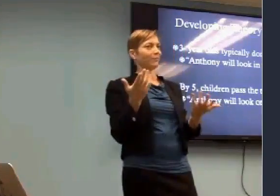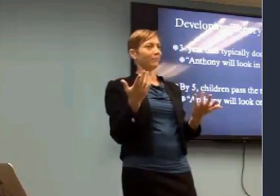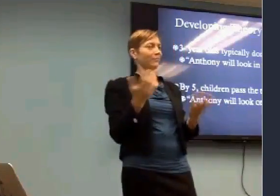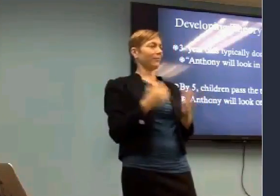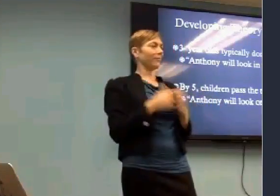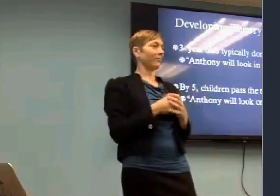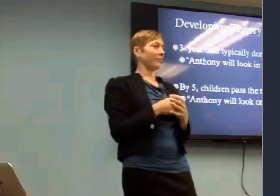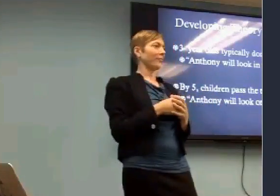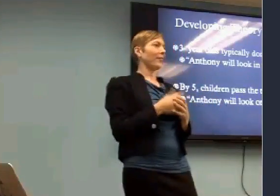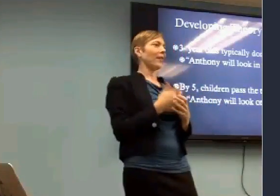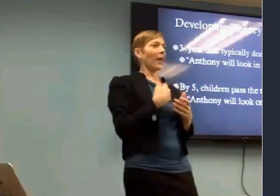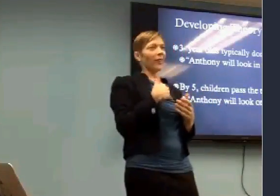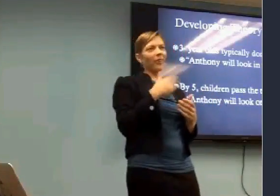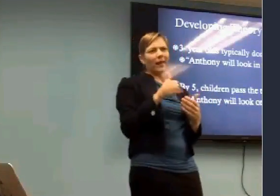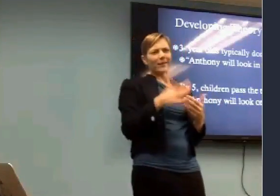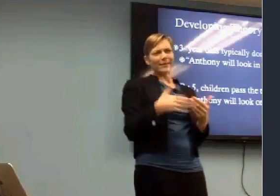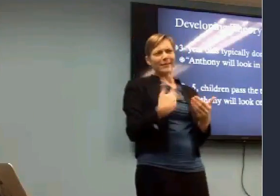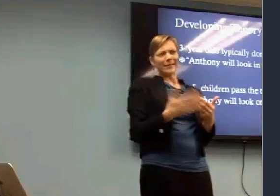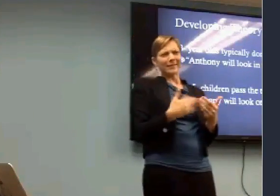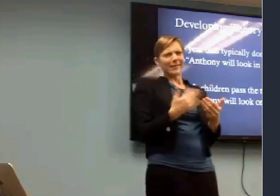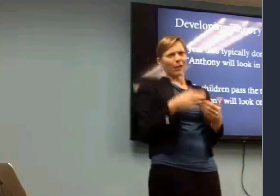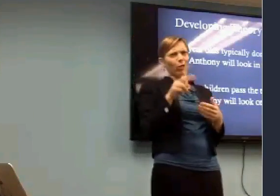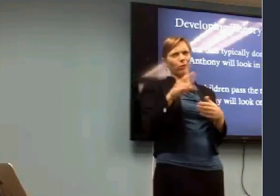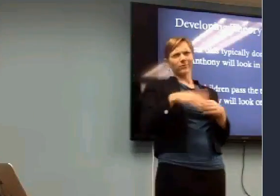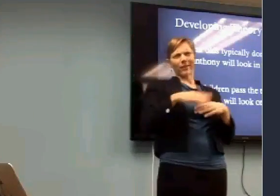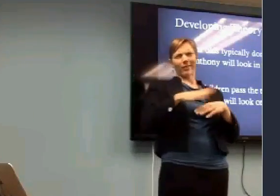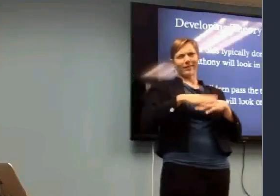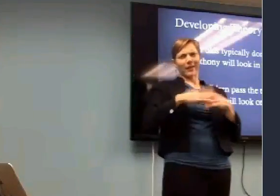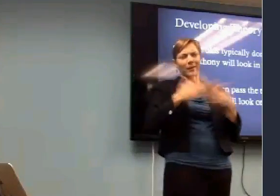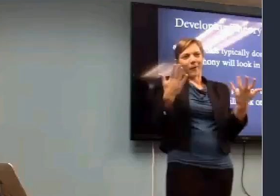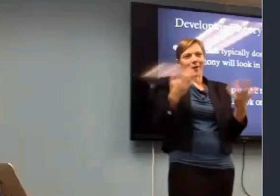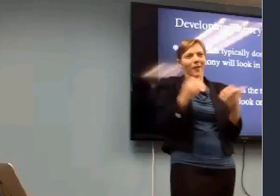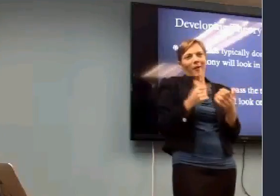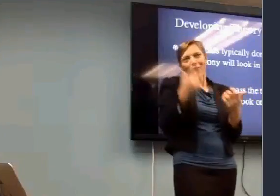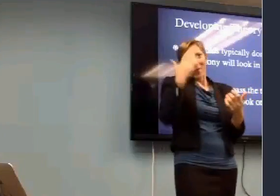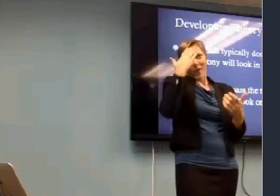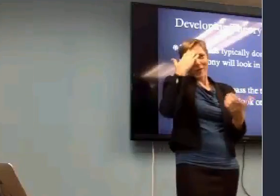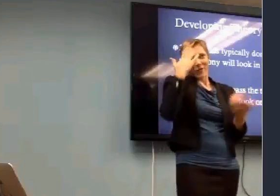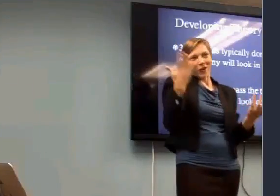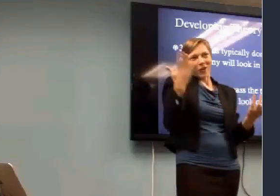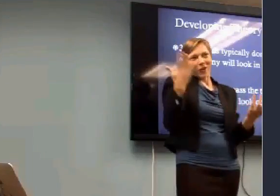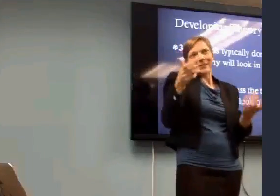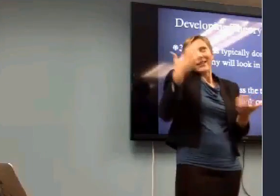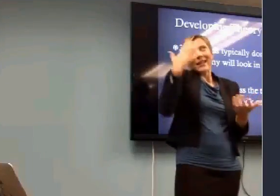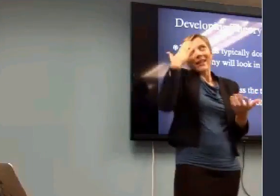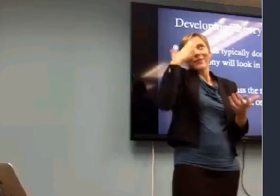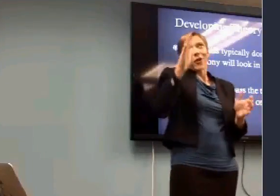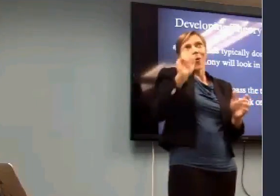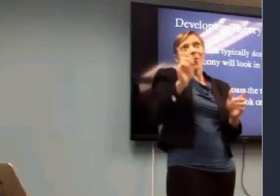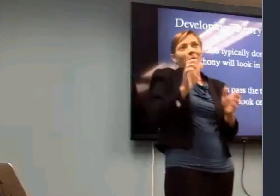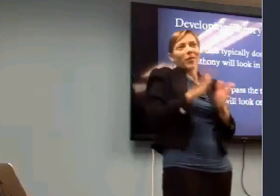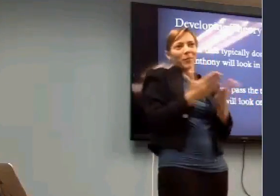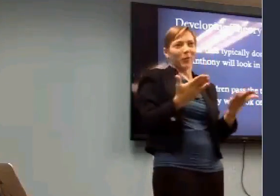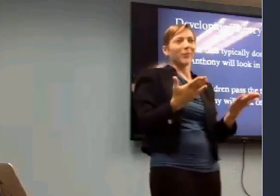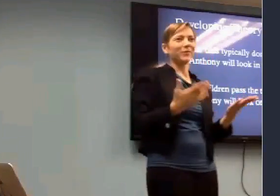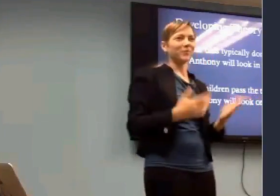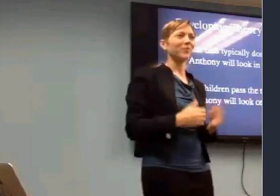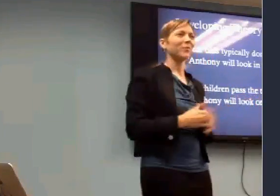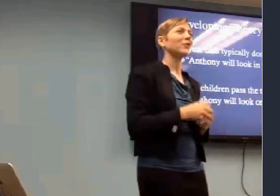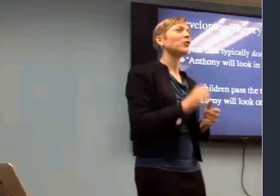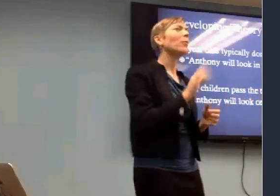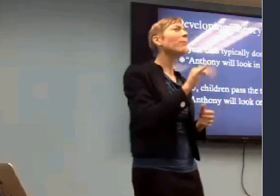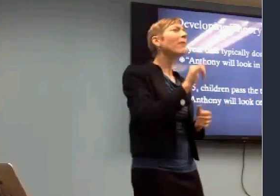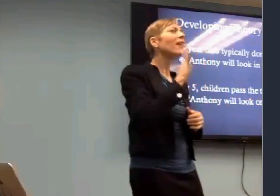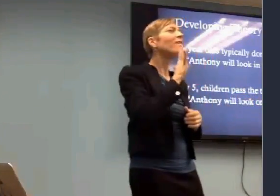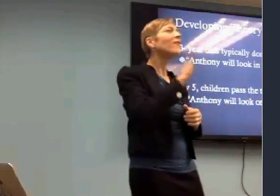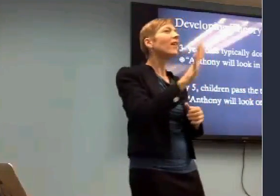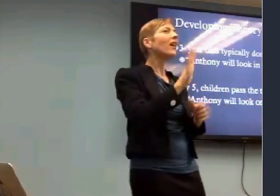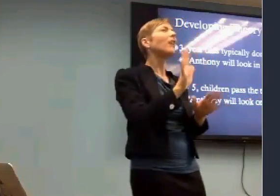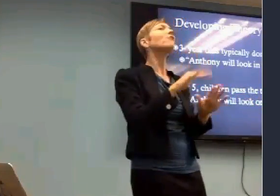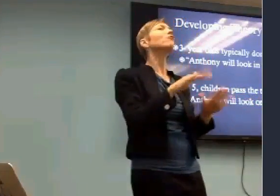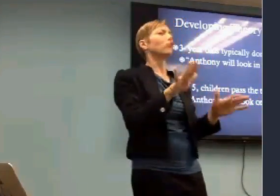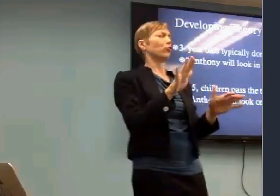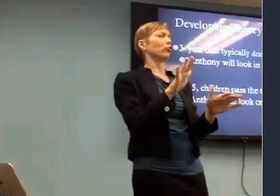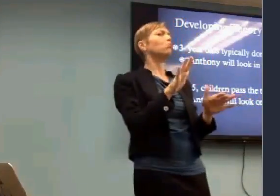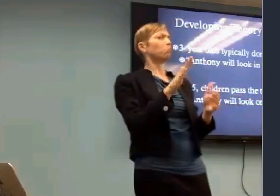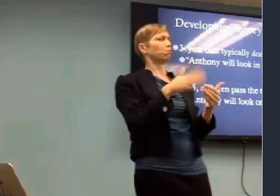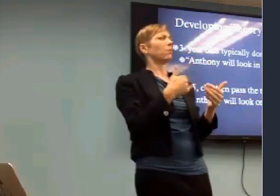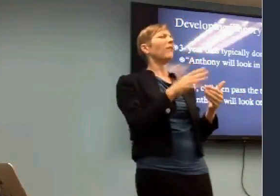will say, well, Anthony will look at the table. That's easy. They know that. Of course, everyone should know that. Anthony doesn't know where the book is. So